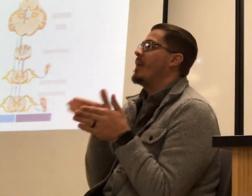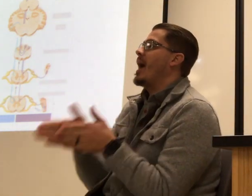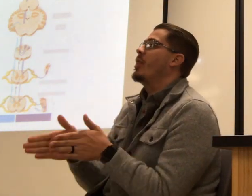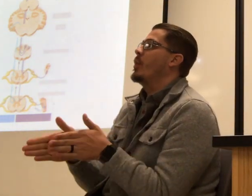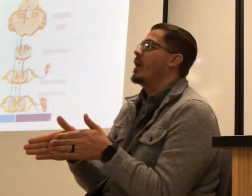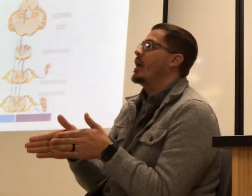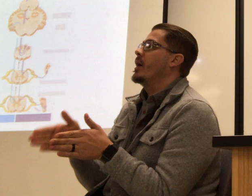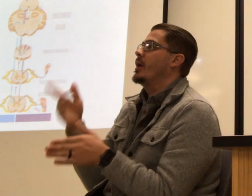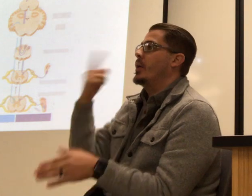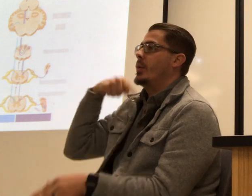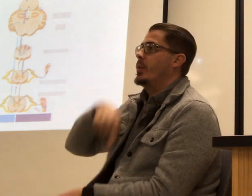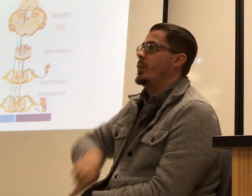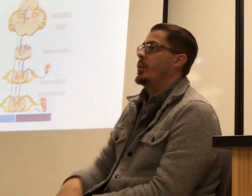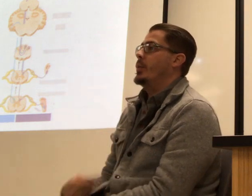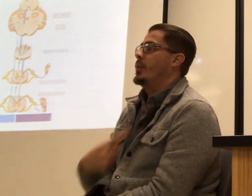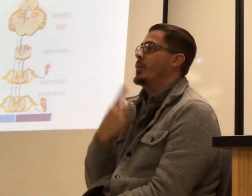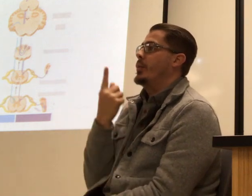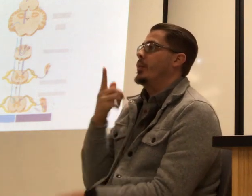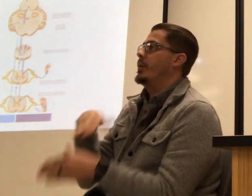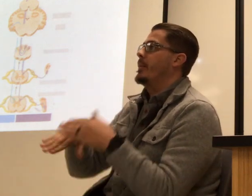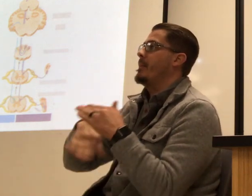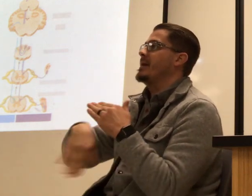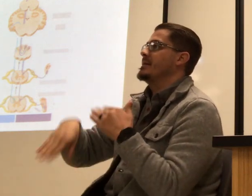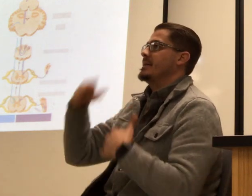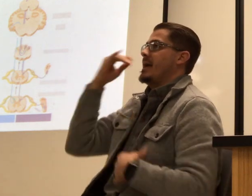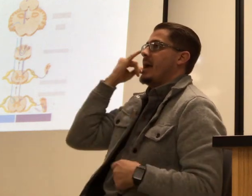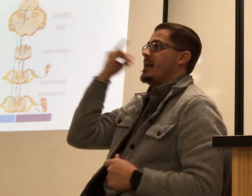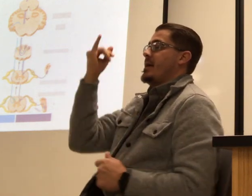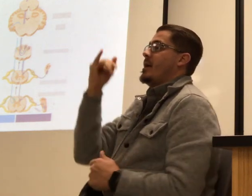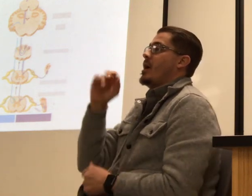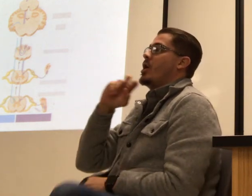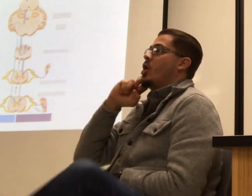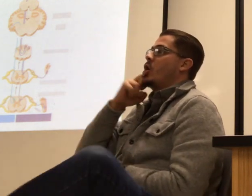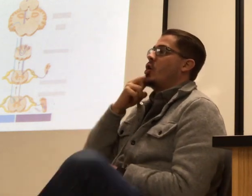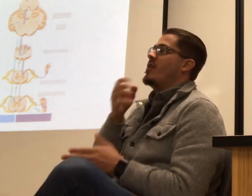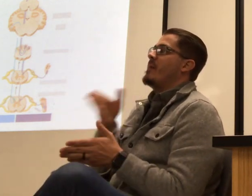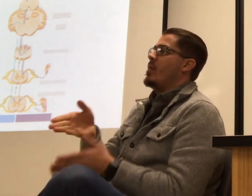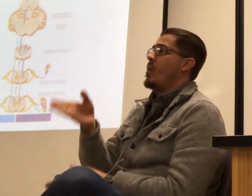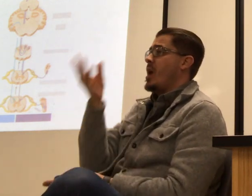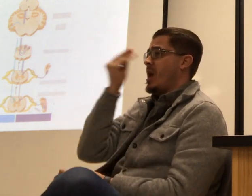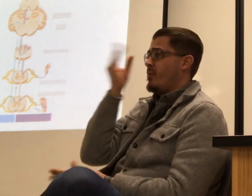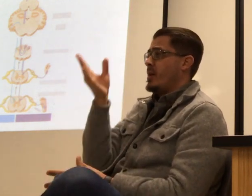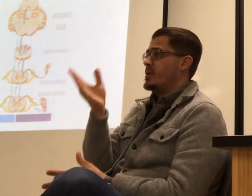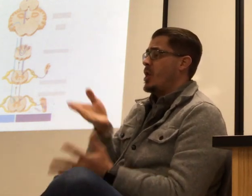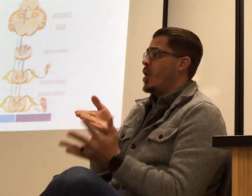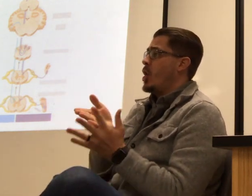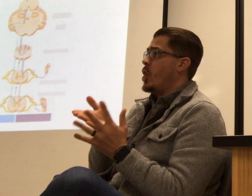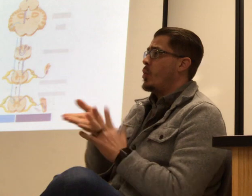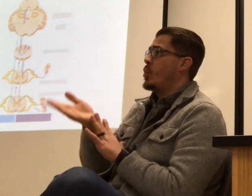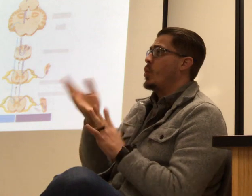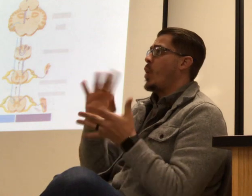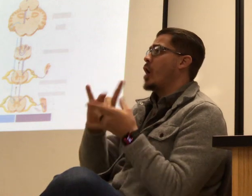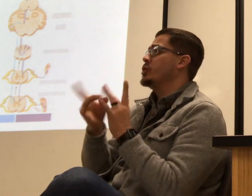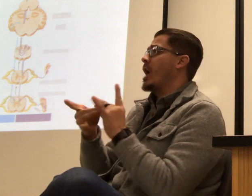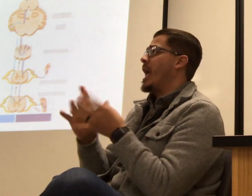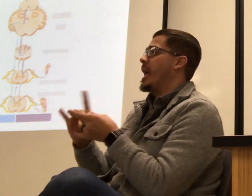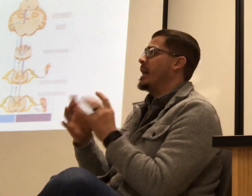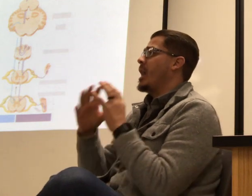pathways, the basic idea is a nerve pathway is information sent through a chain of cells.